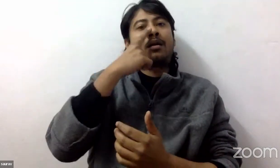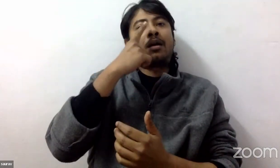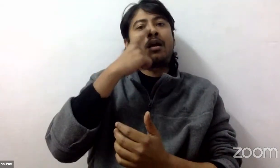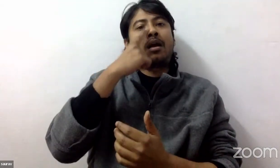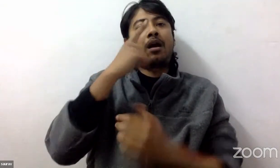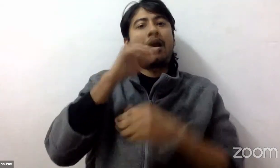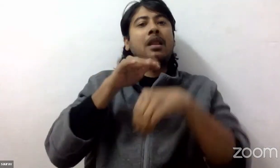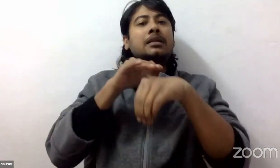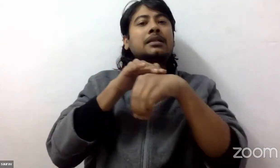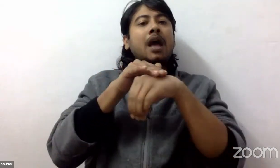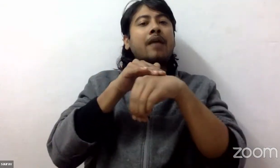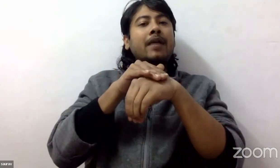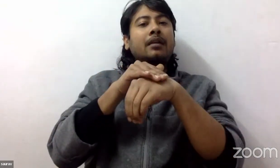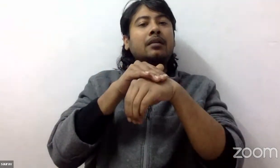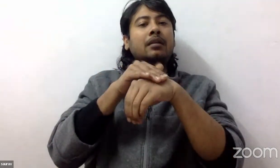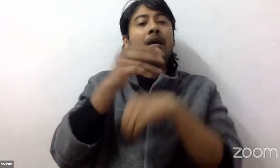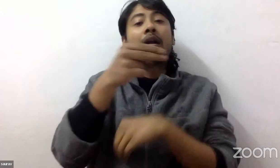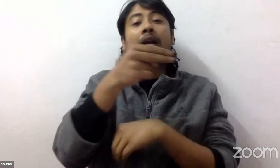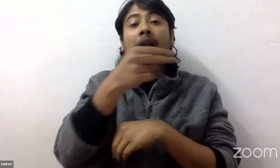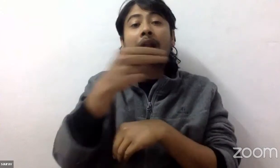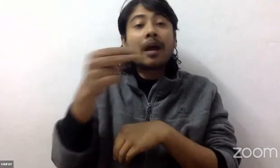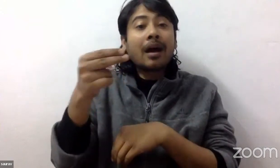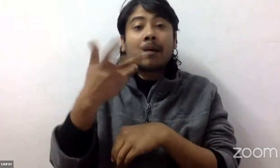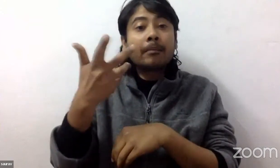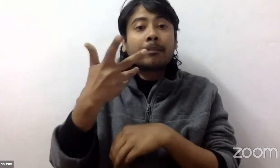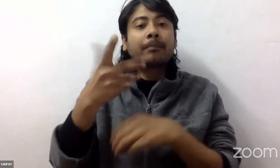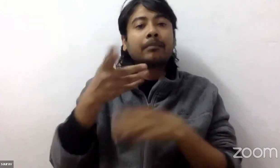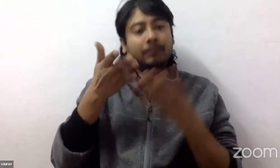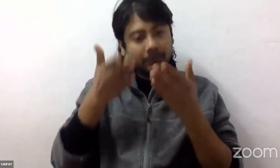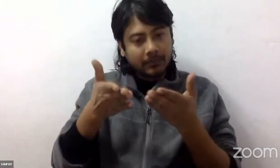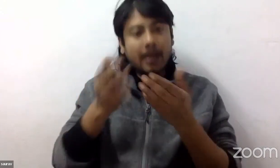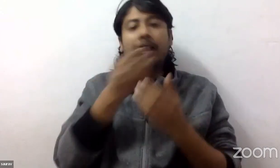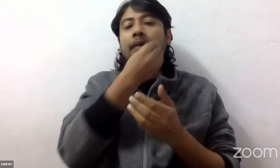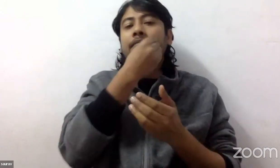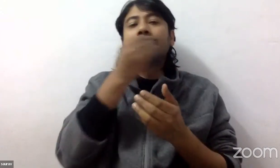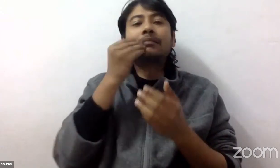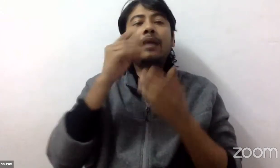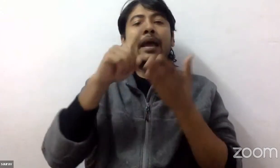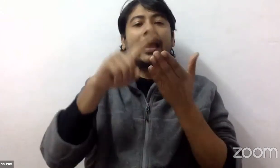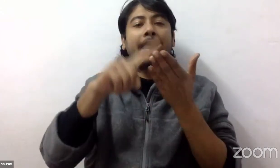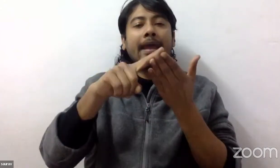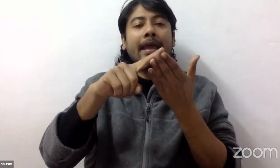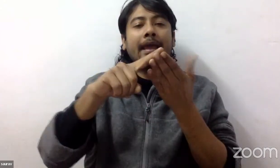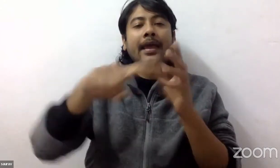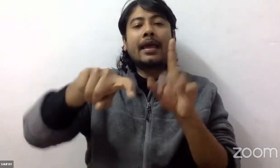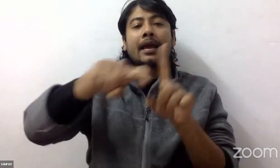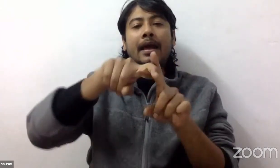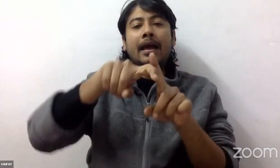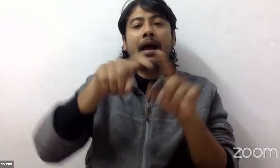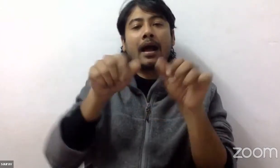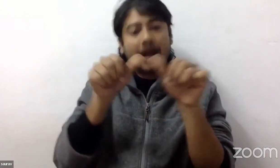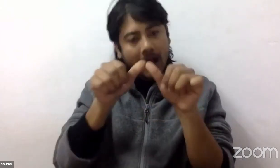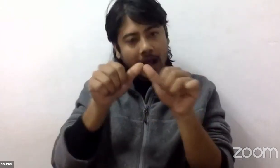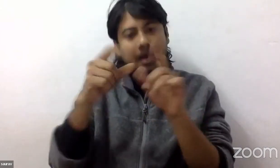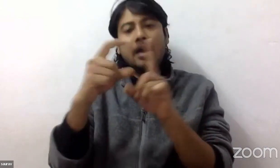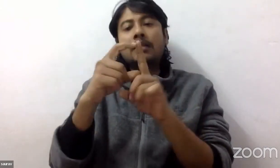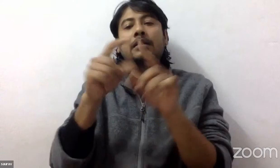this day, anyone who performs spiritual activity and serves my Lord Vishnu, I promise to free them from all